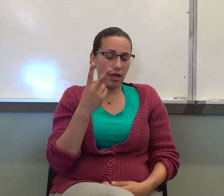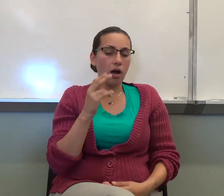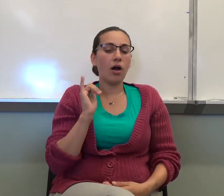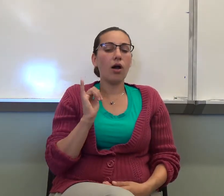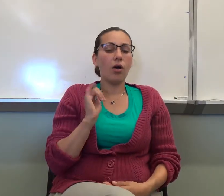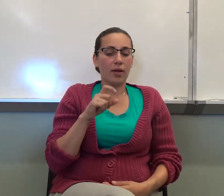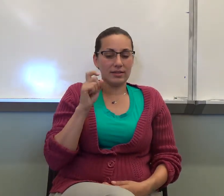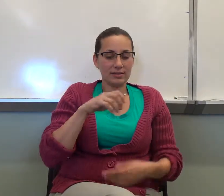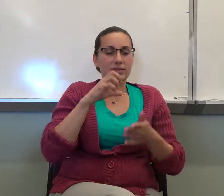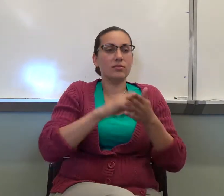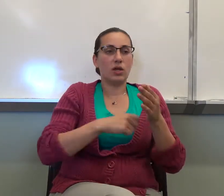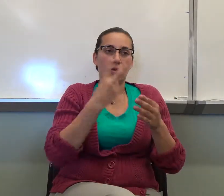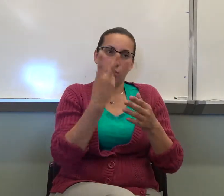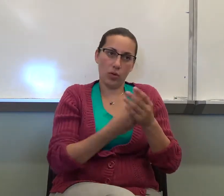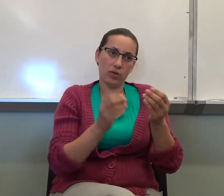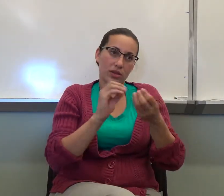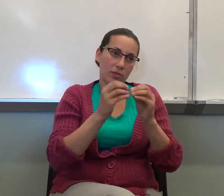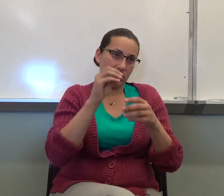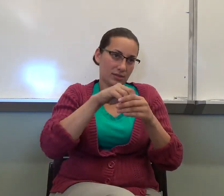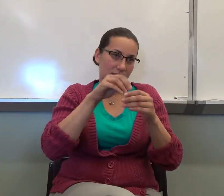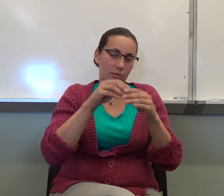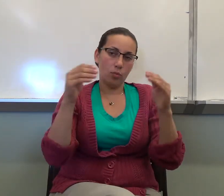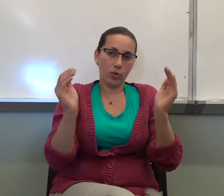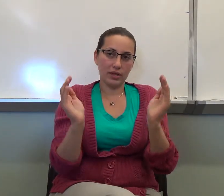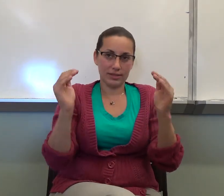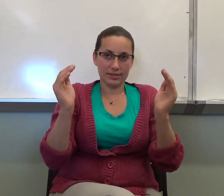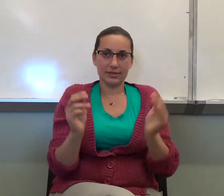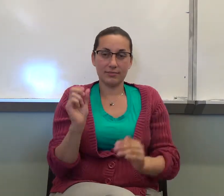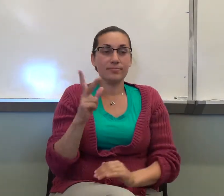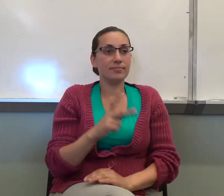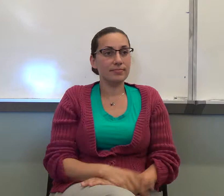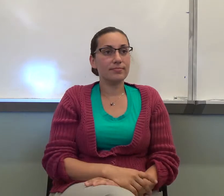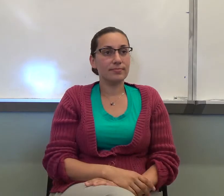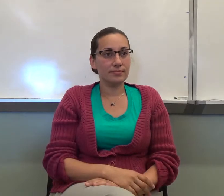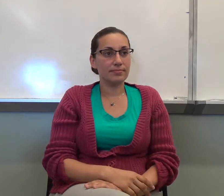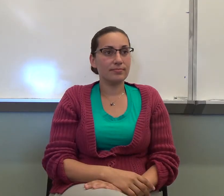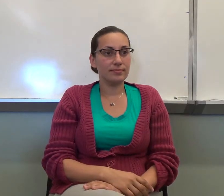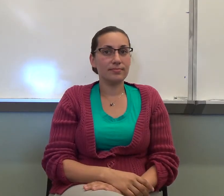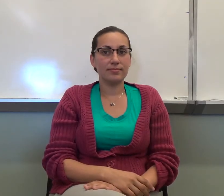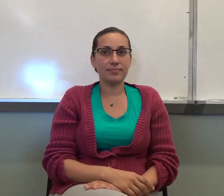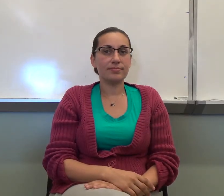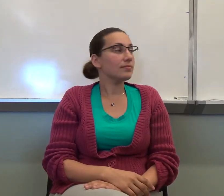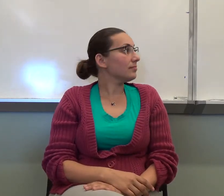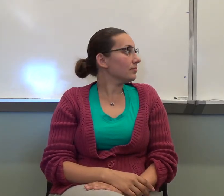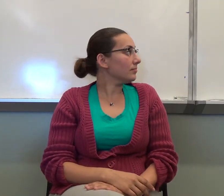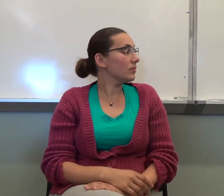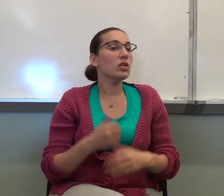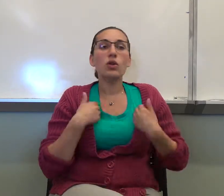that it's almost inevitably wrong, and therefore red ink all over the paper. You know? That's what